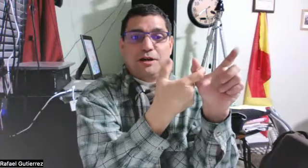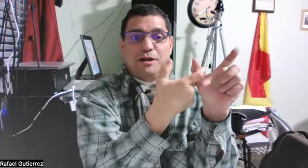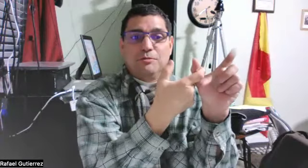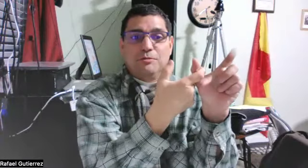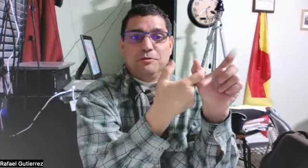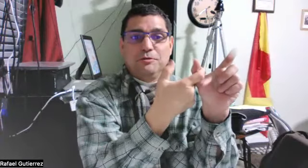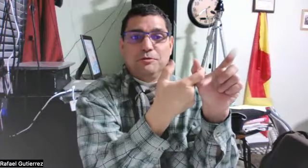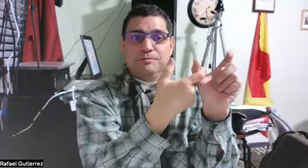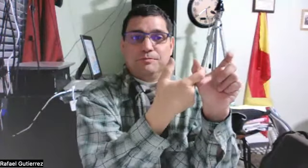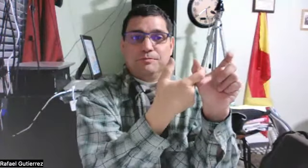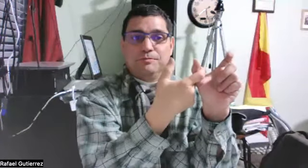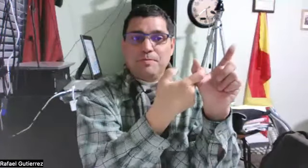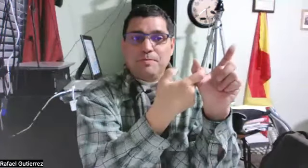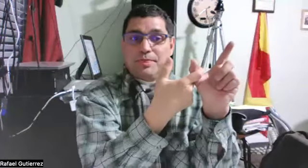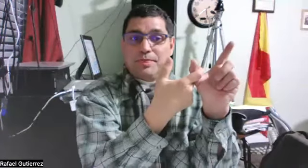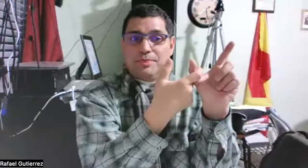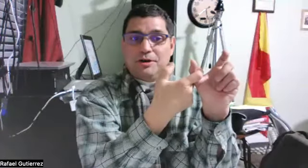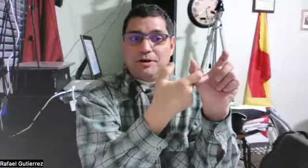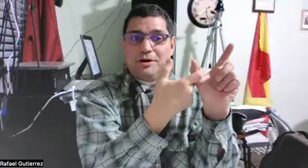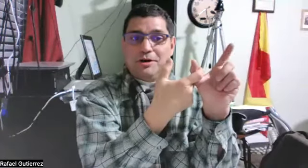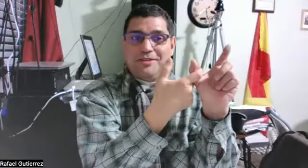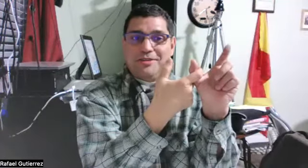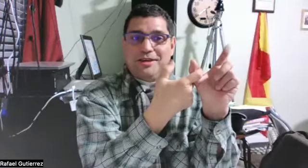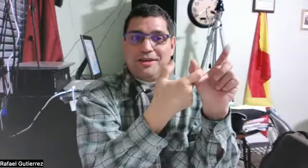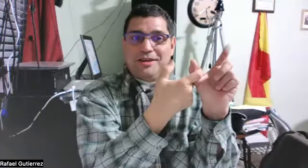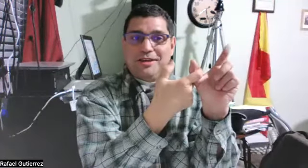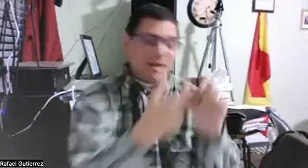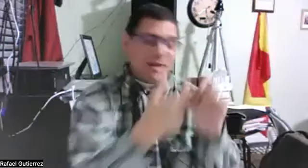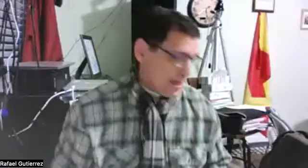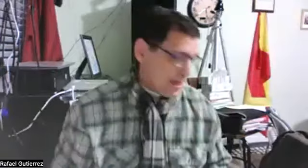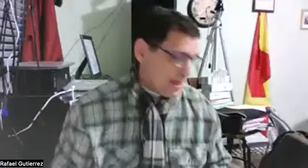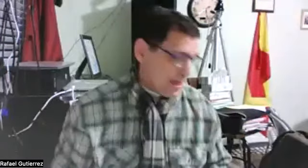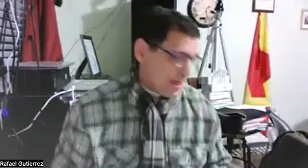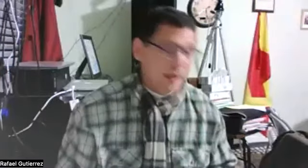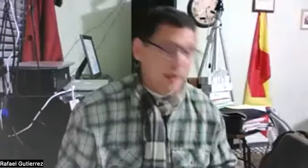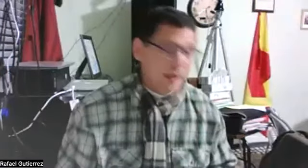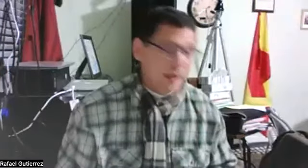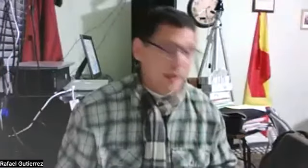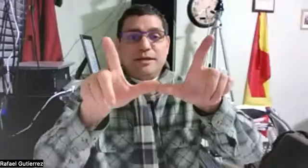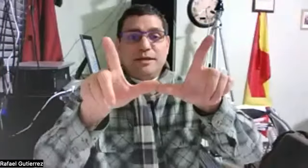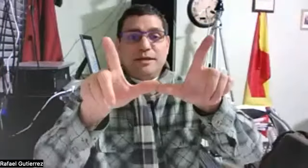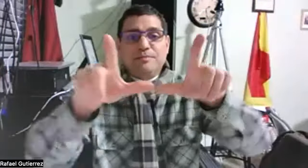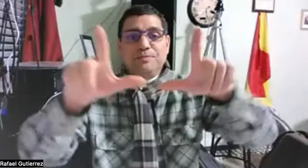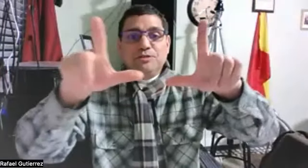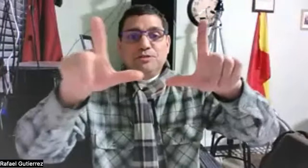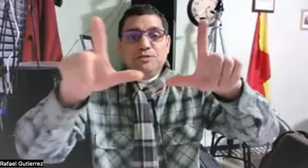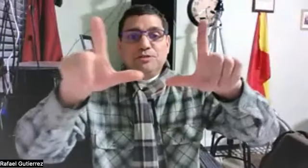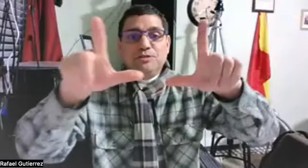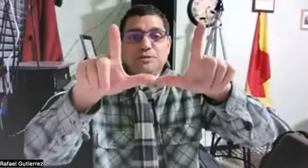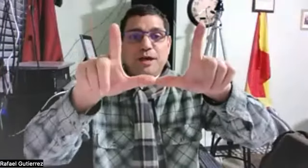move the thumb and the index. And the other one is like this. The two L's together,